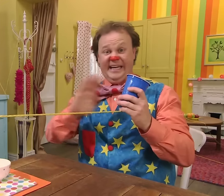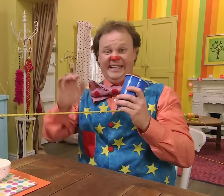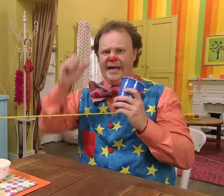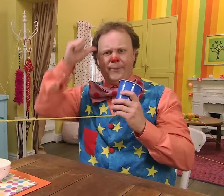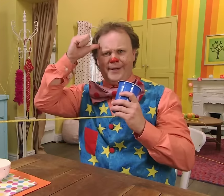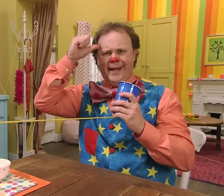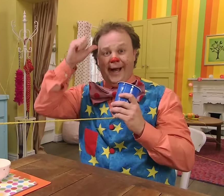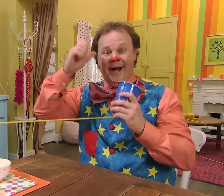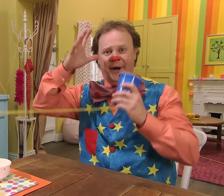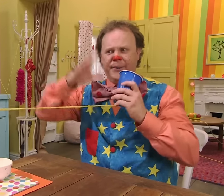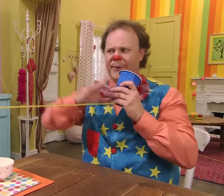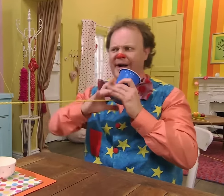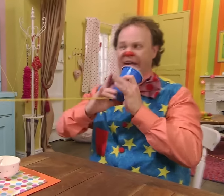I don't know!